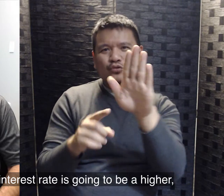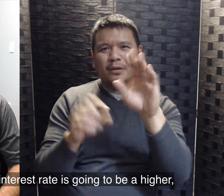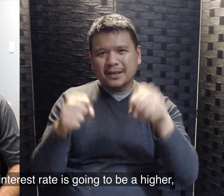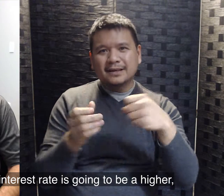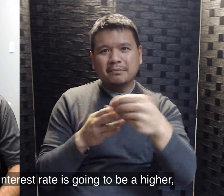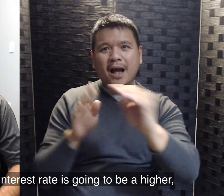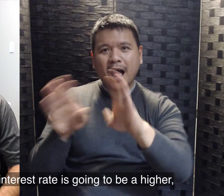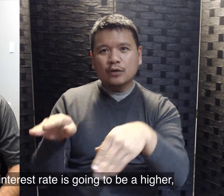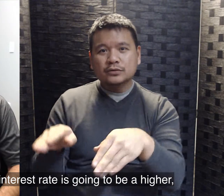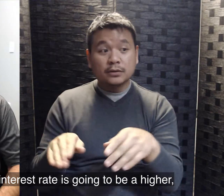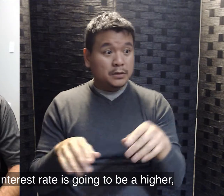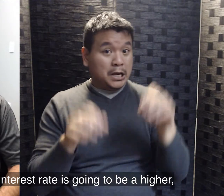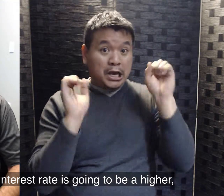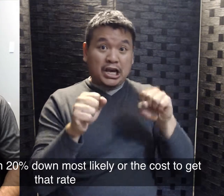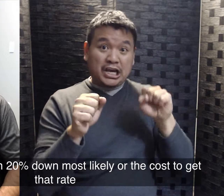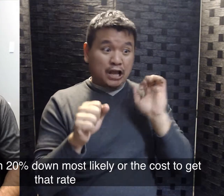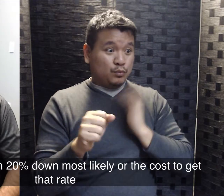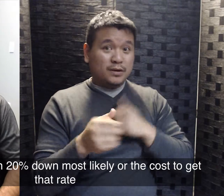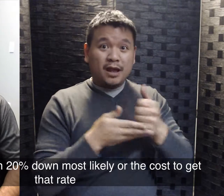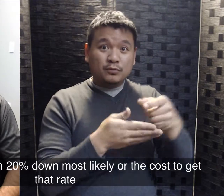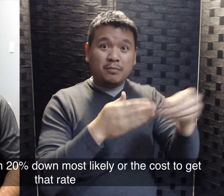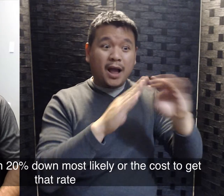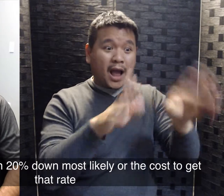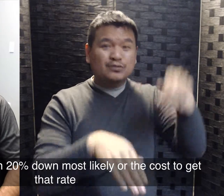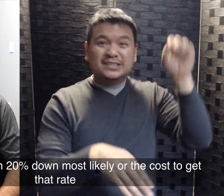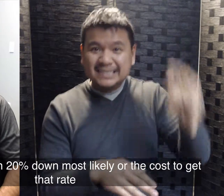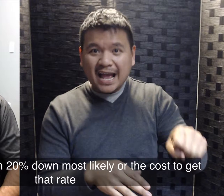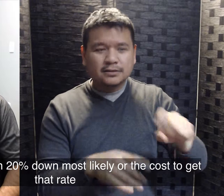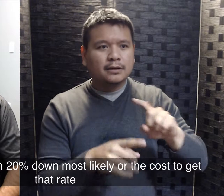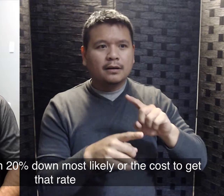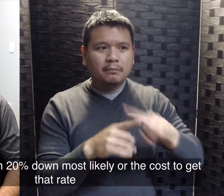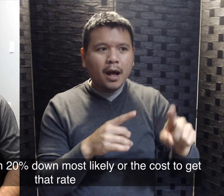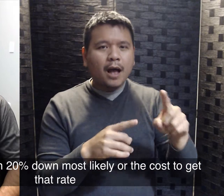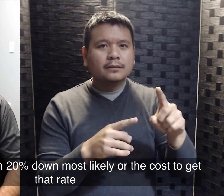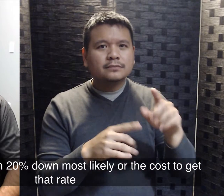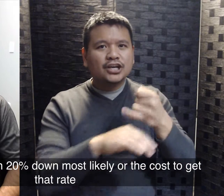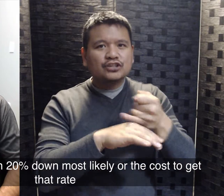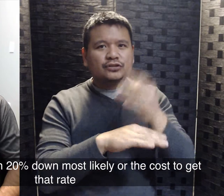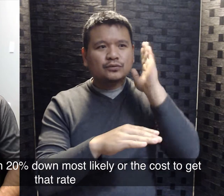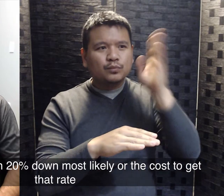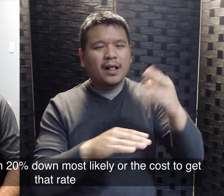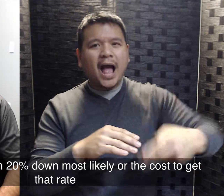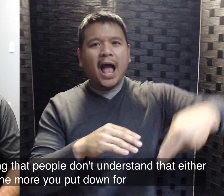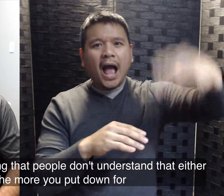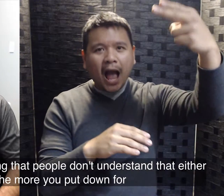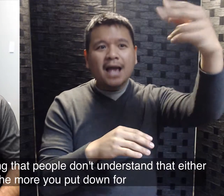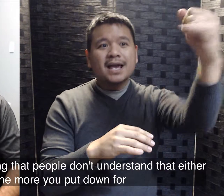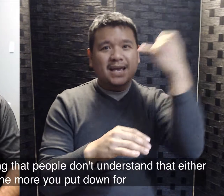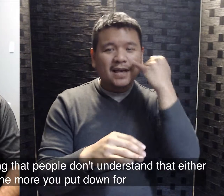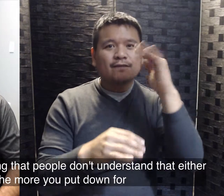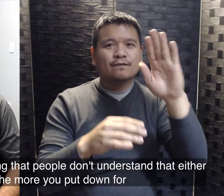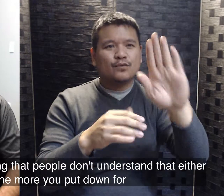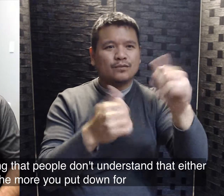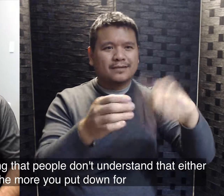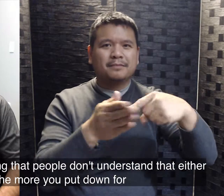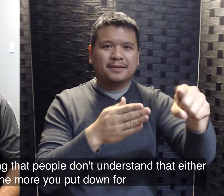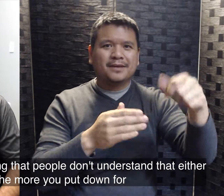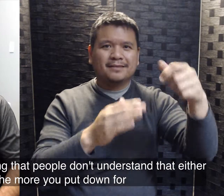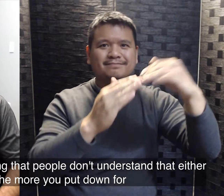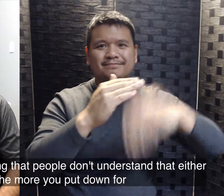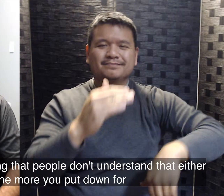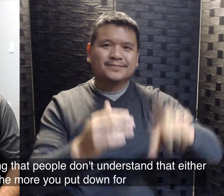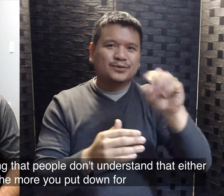Yes, but the interest rate is going to be a little bit higher if you put less than 20% down, most likely, or the cost to get that rate. And that's something that people